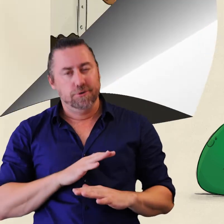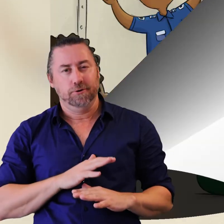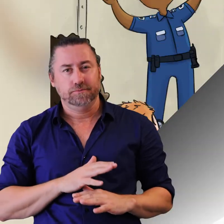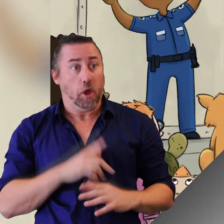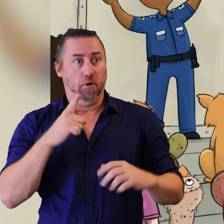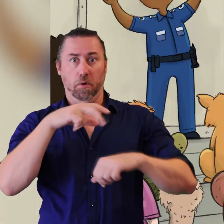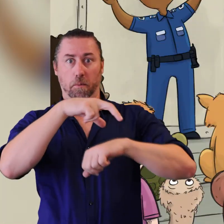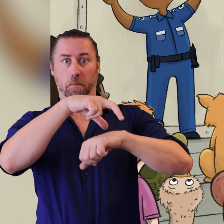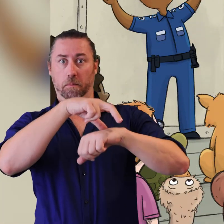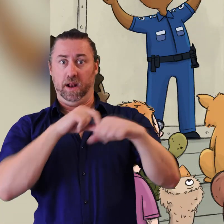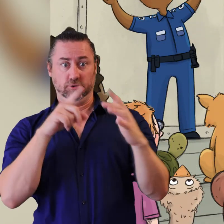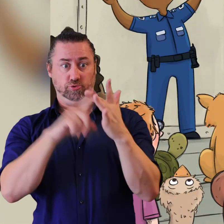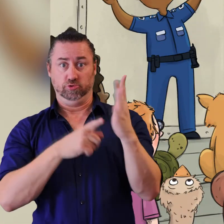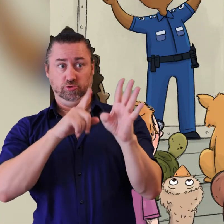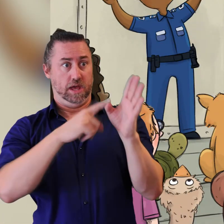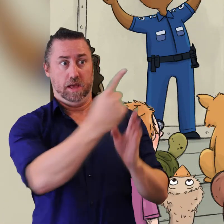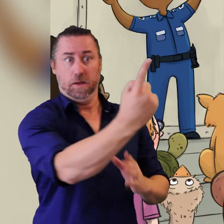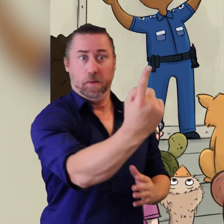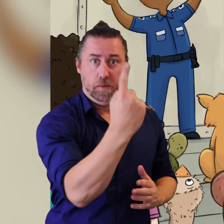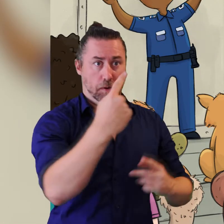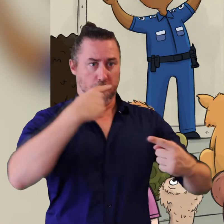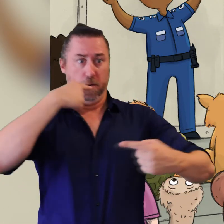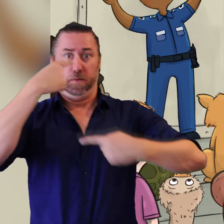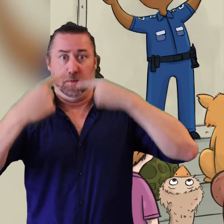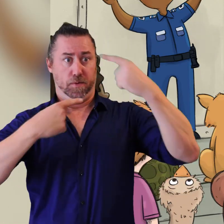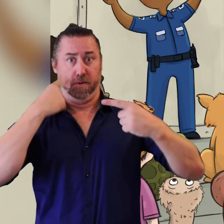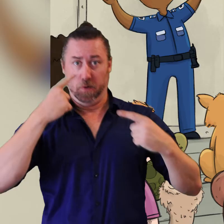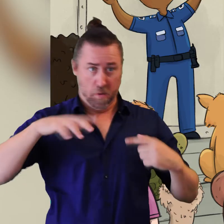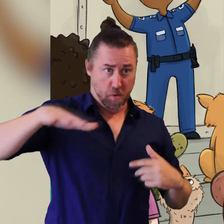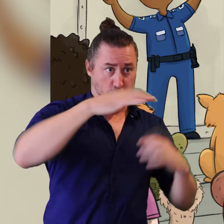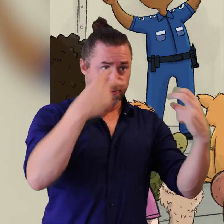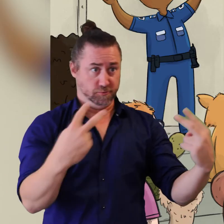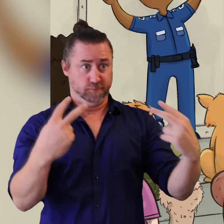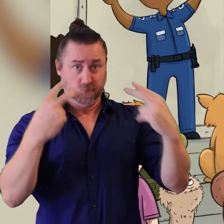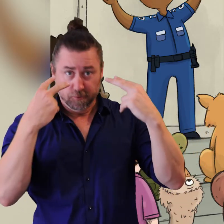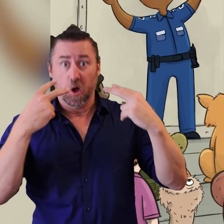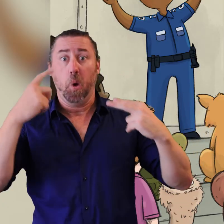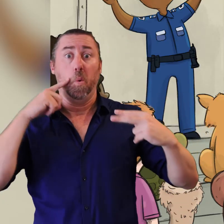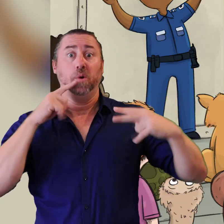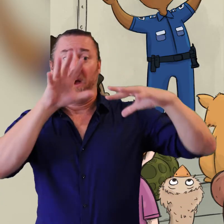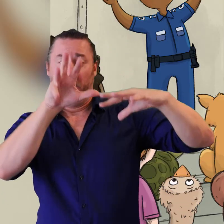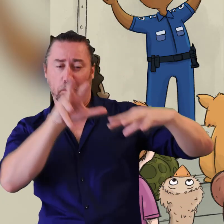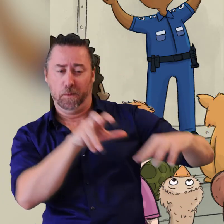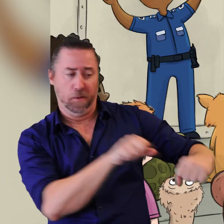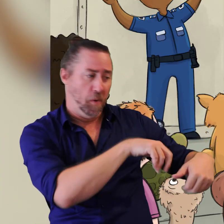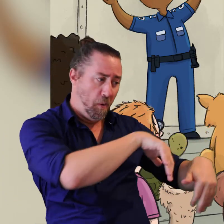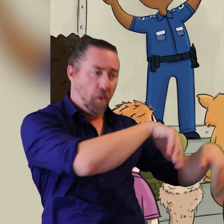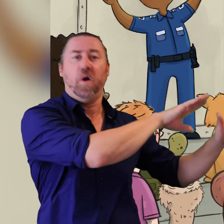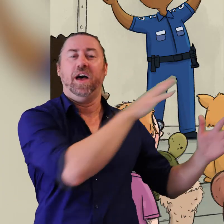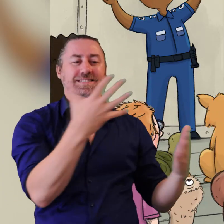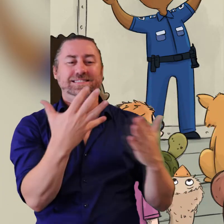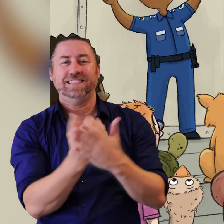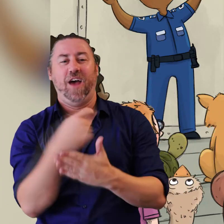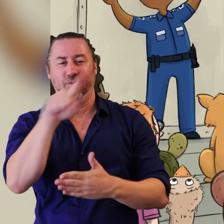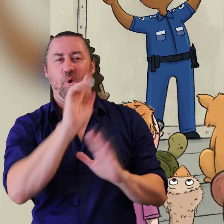Later that day, Officer J called for everyone to listen. "The seawater has gone down again. You can all go home.